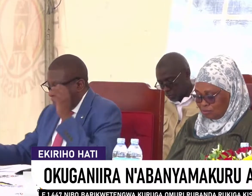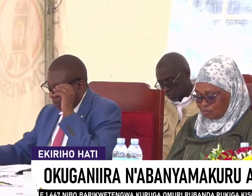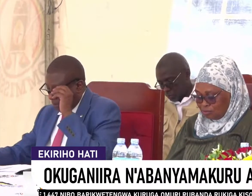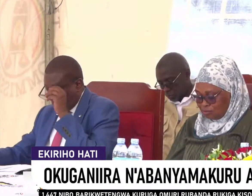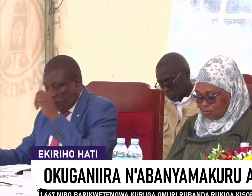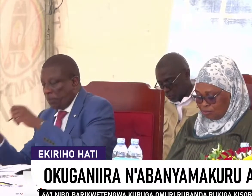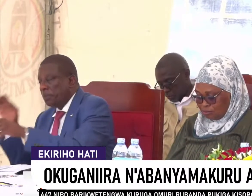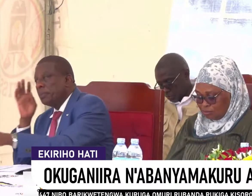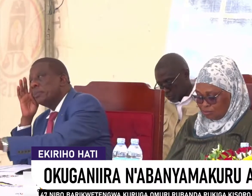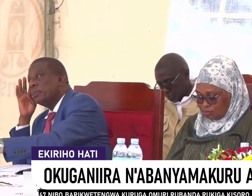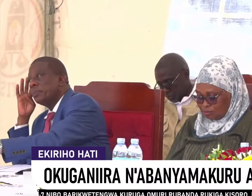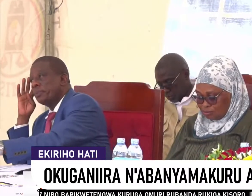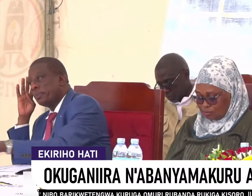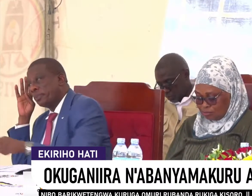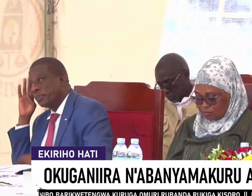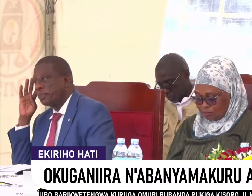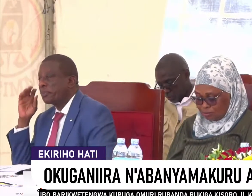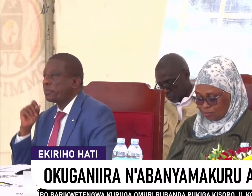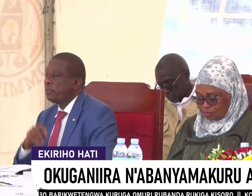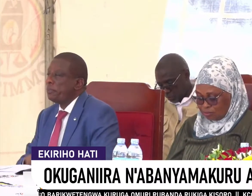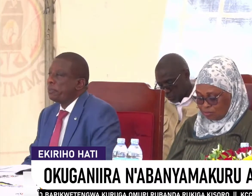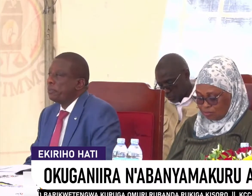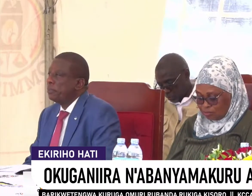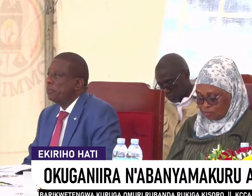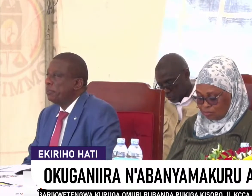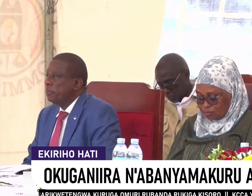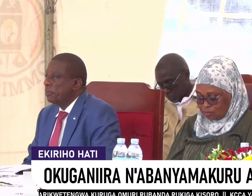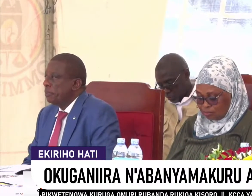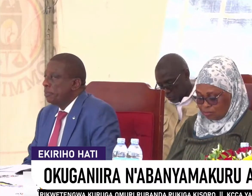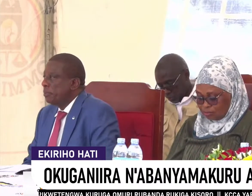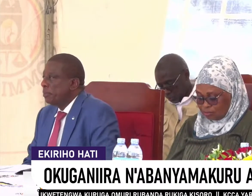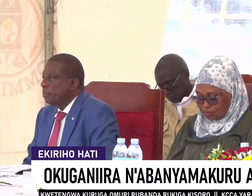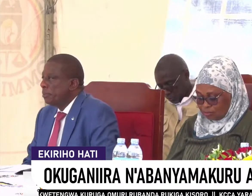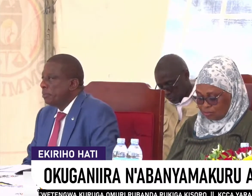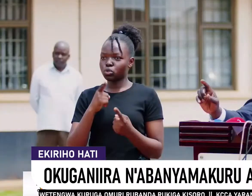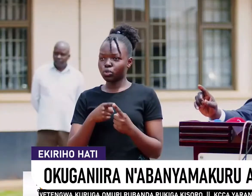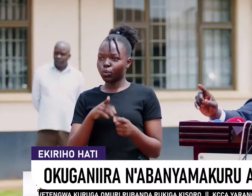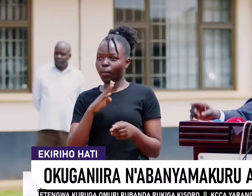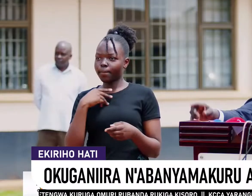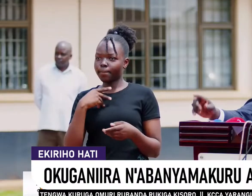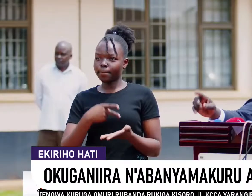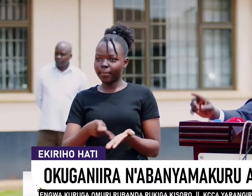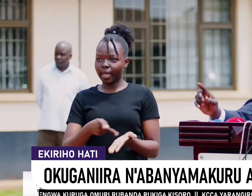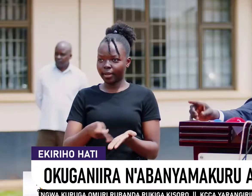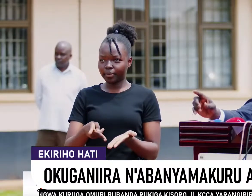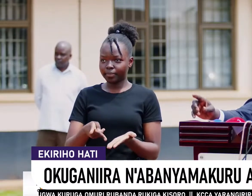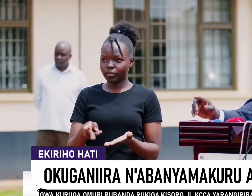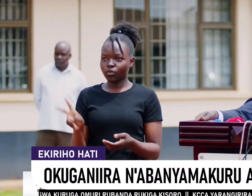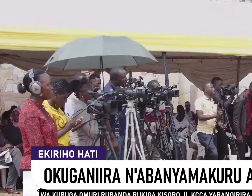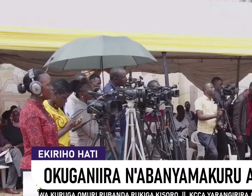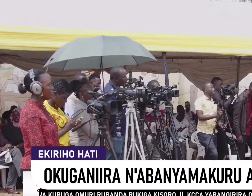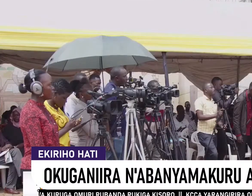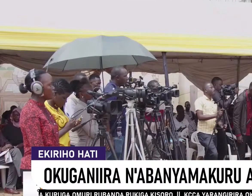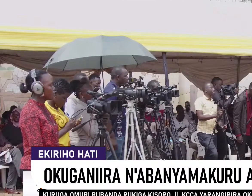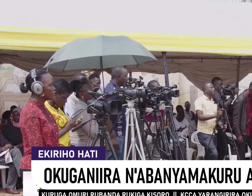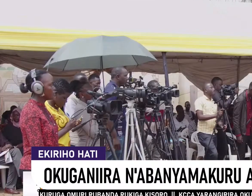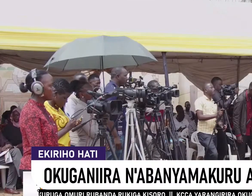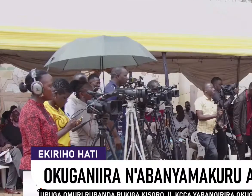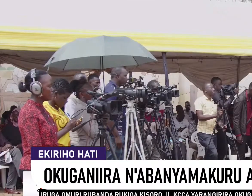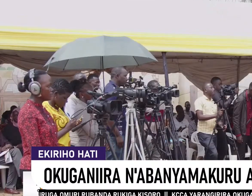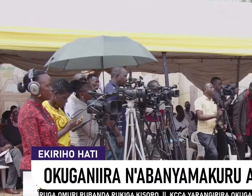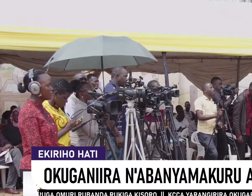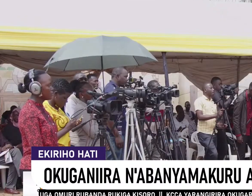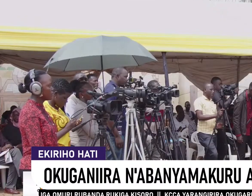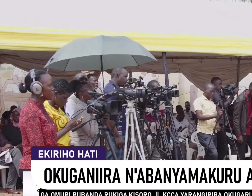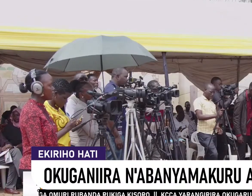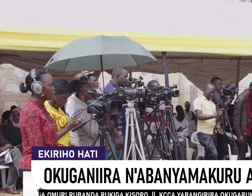the amounts of money they are supposed to pay at nomination. And that money is not paid to the commission. It is paid